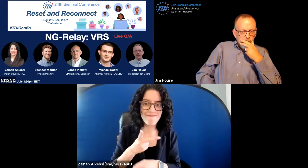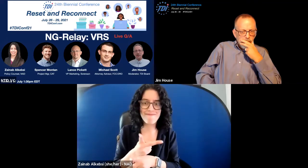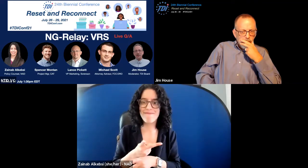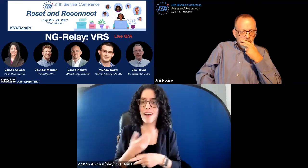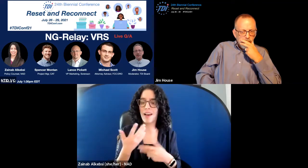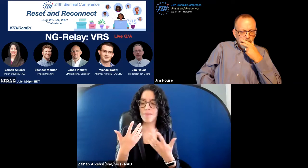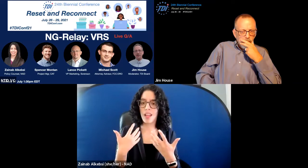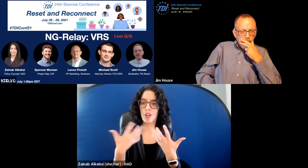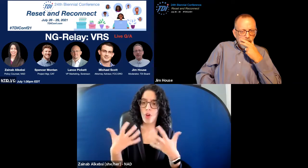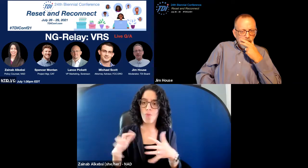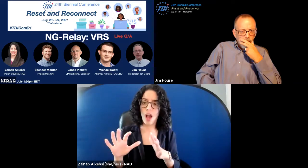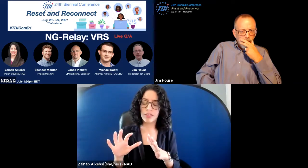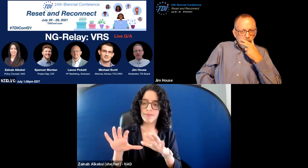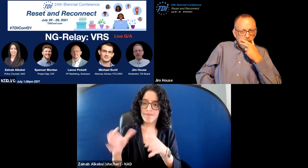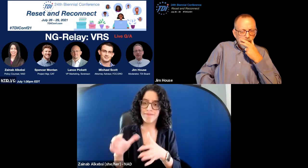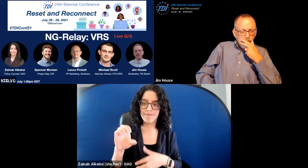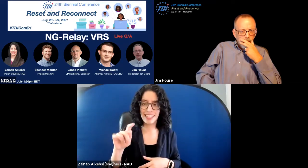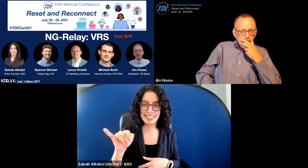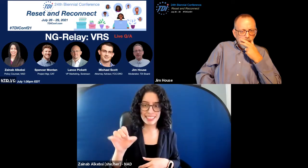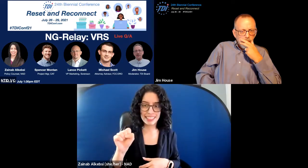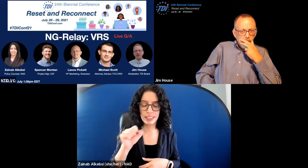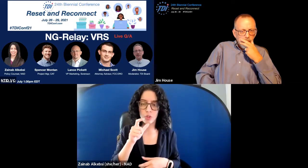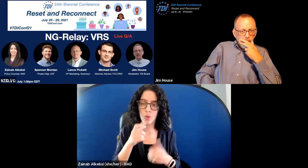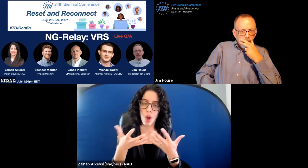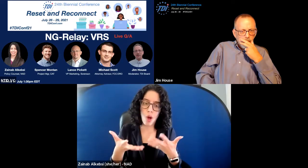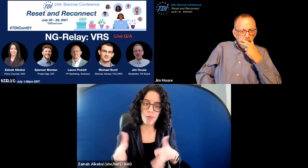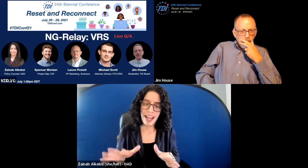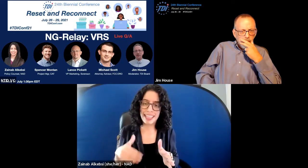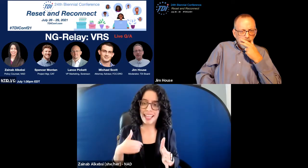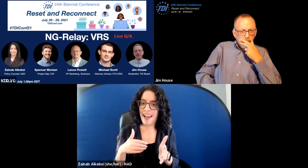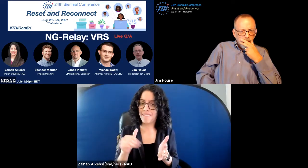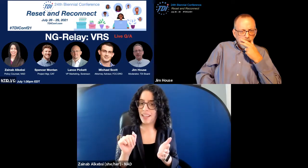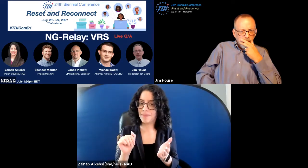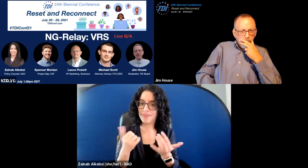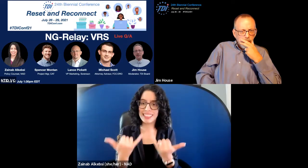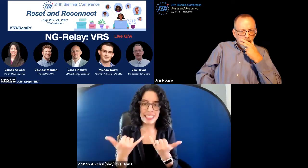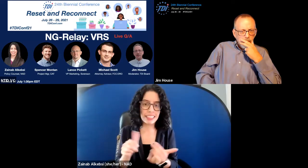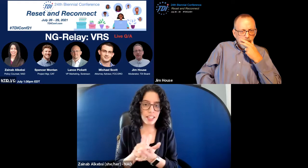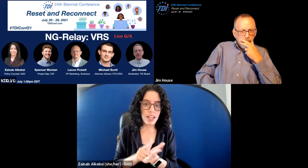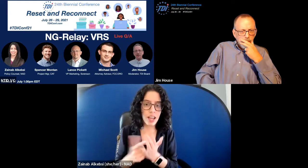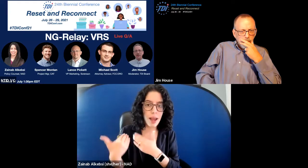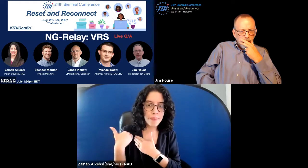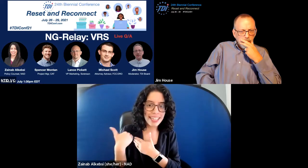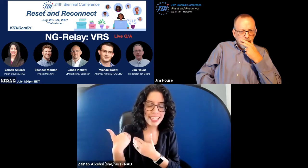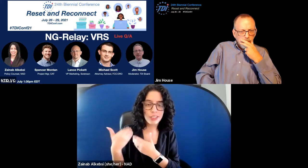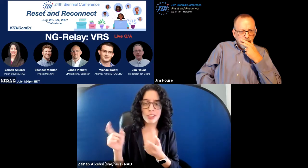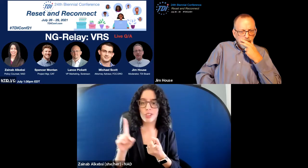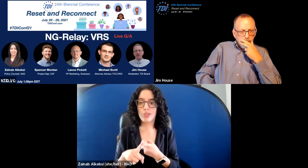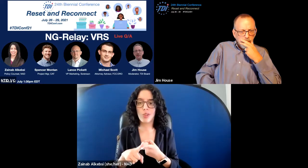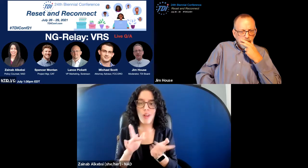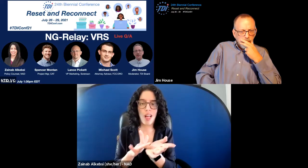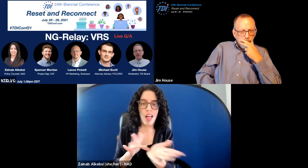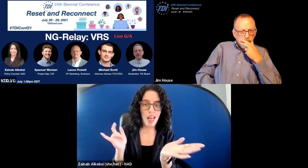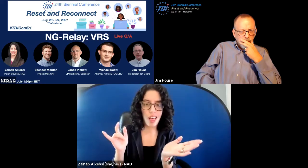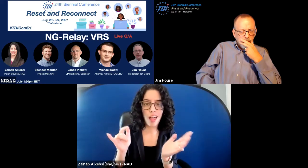But I want to caution everyone just to be careful, because I don't want the entities who already have a existing